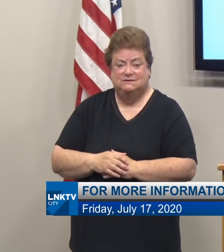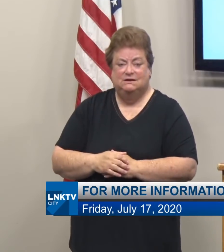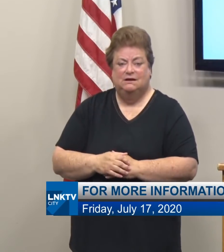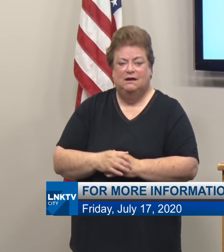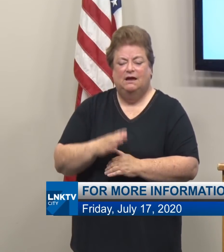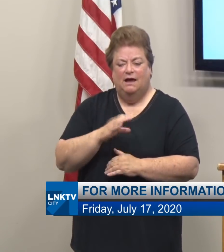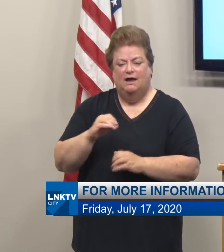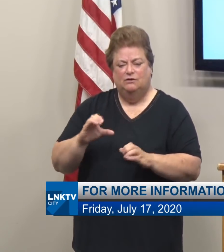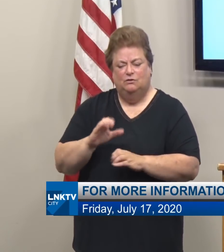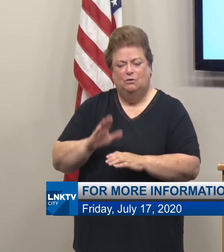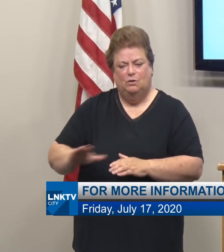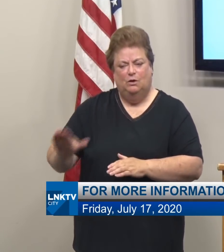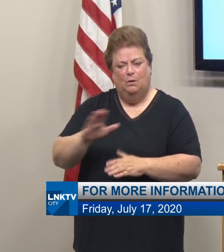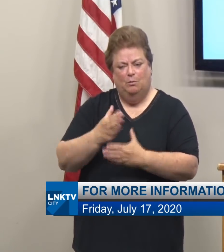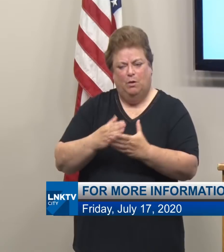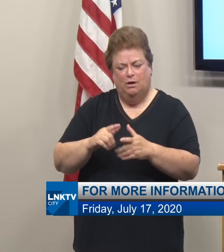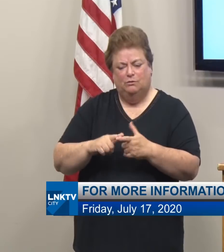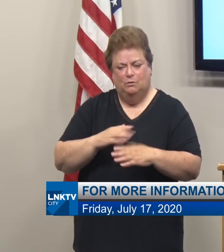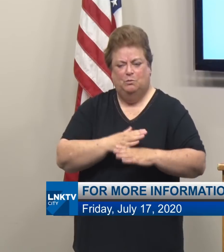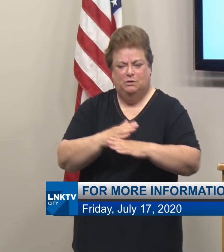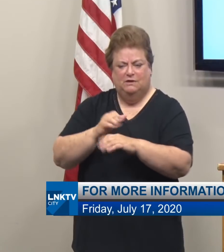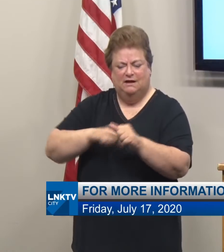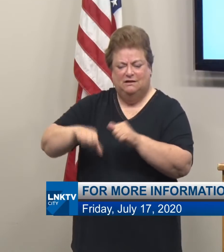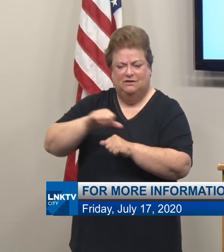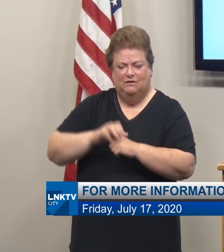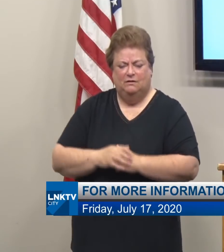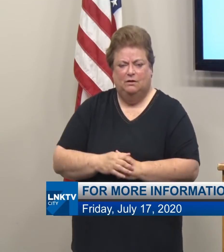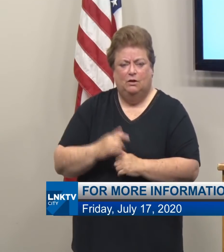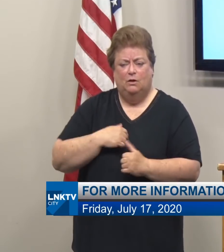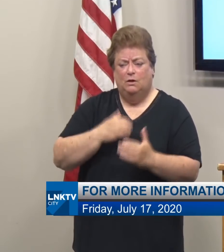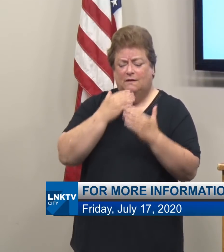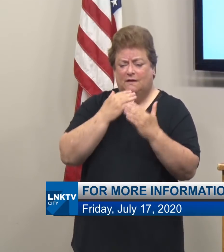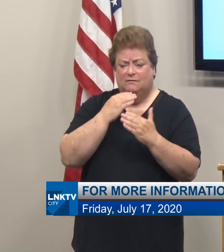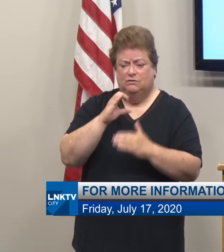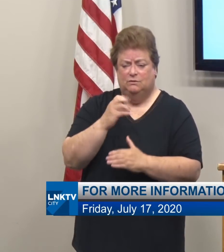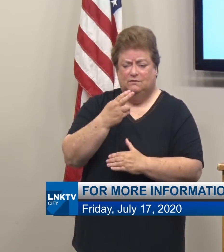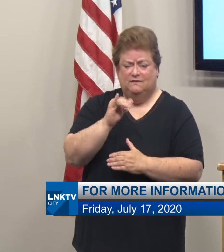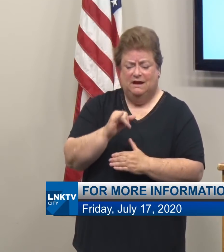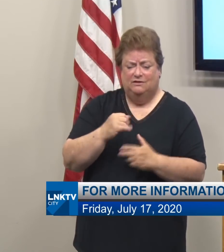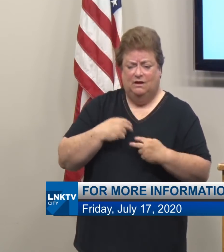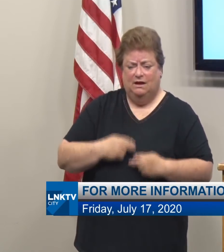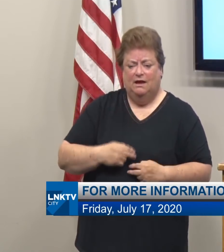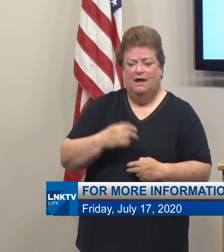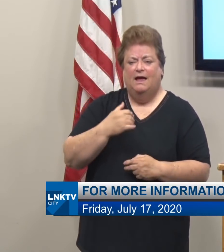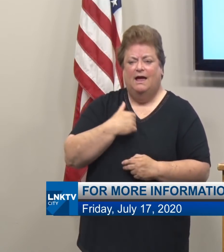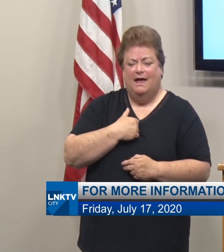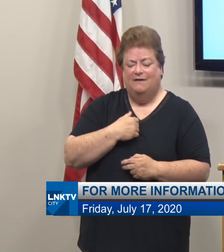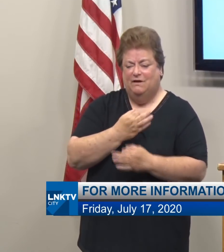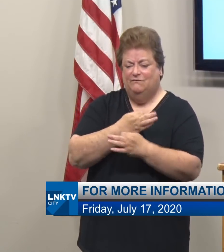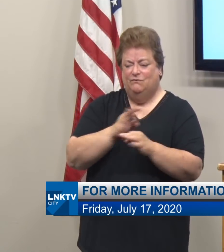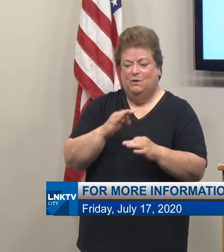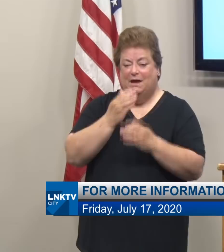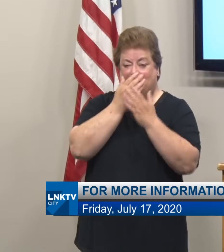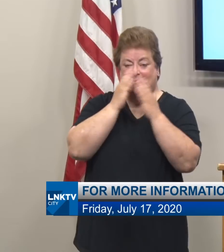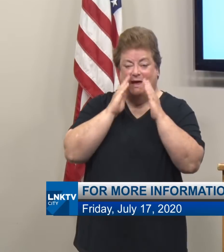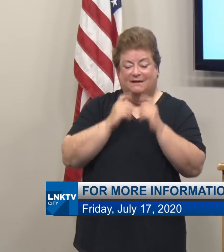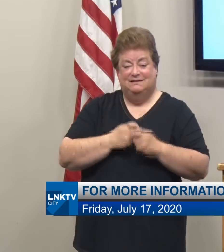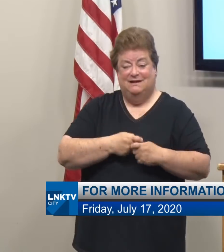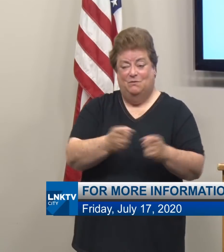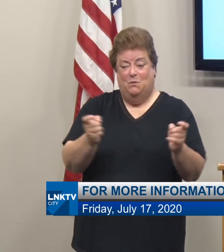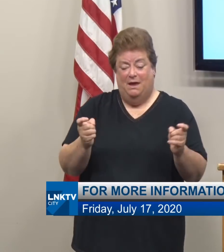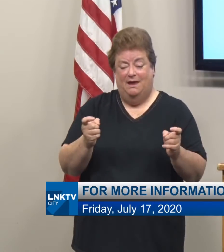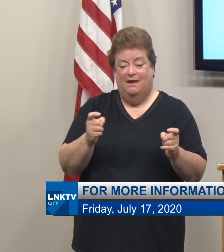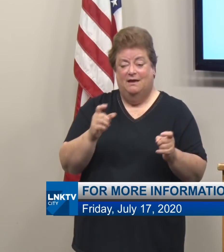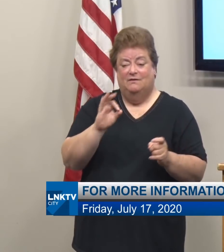part to protect one another from this virus. We're also thankful to CHI Health, which is holding a free mask giveaway tomorrow from 9 to 11